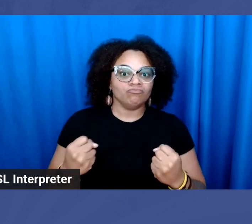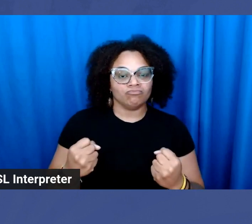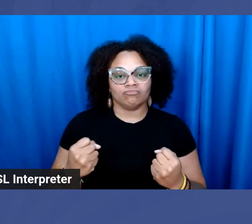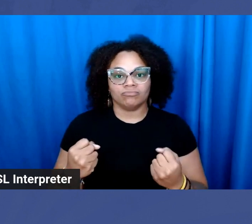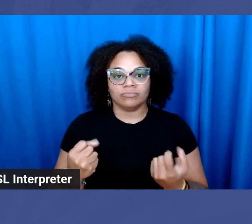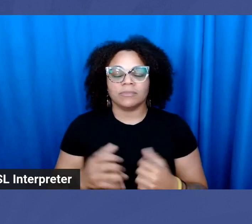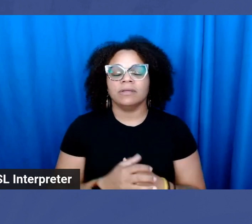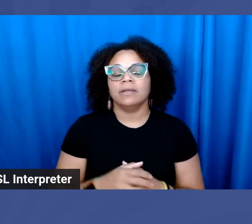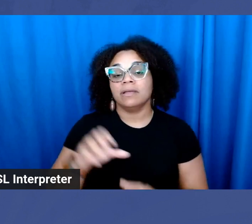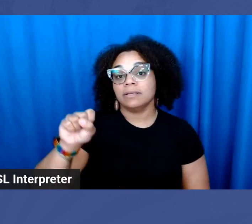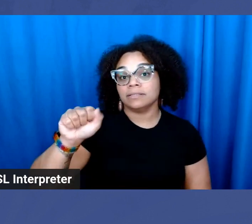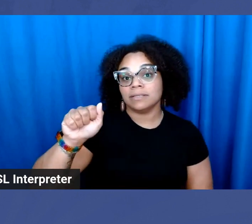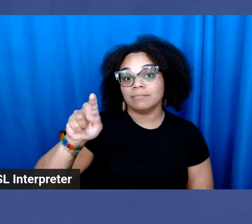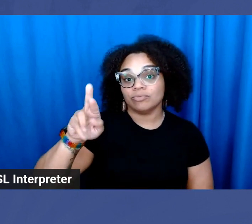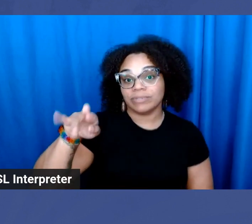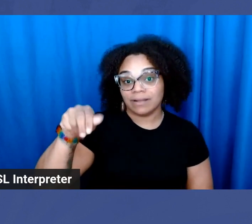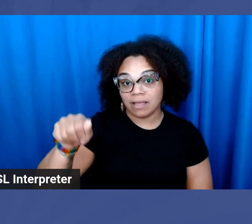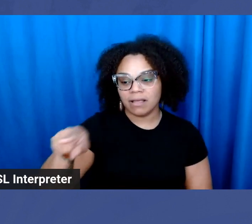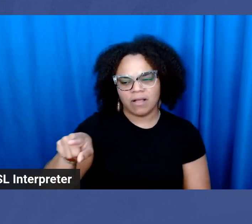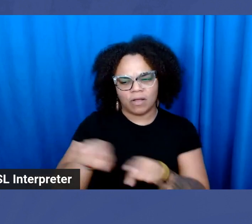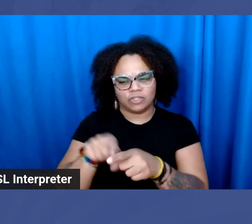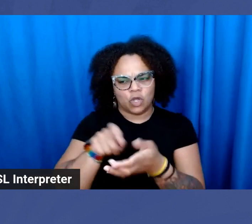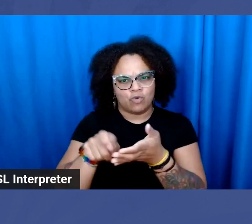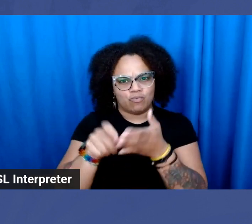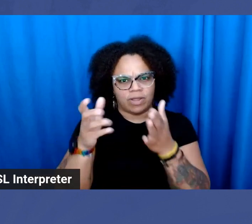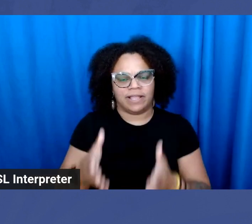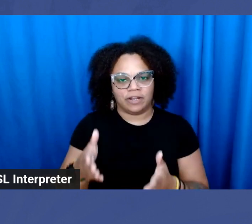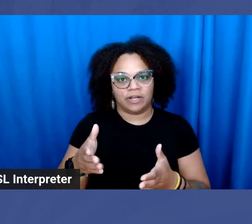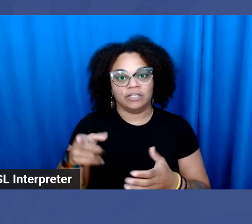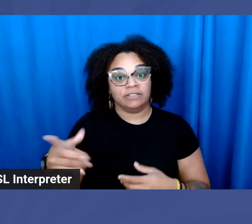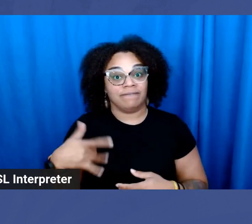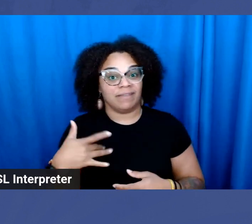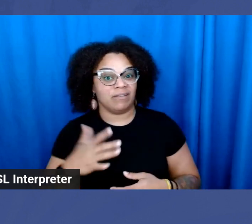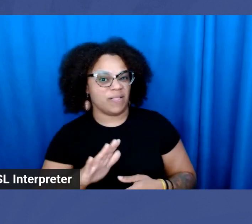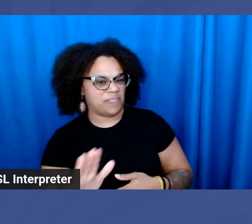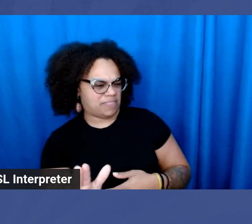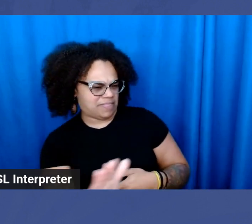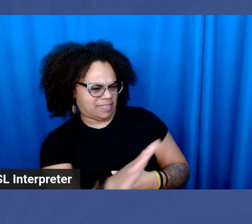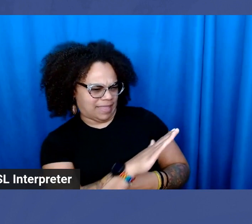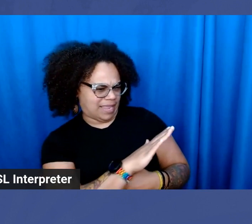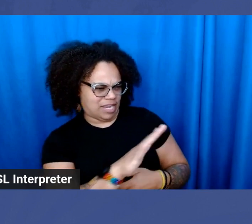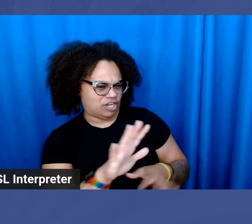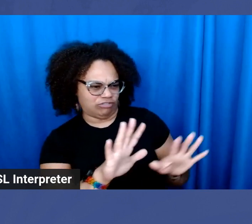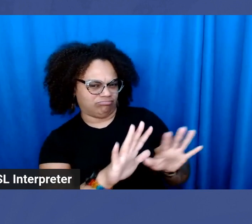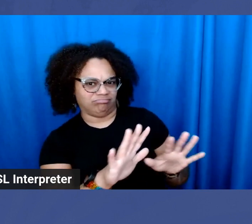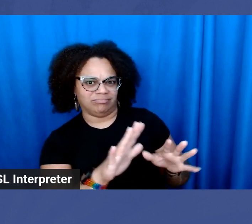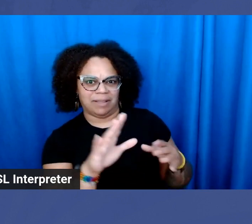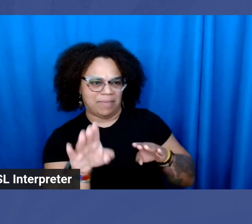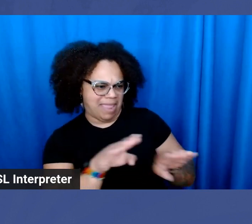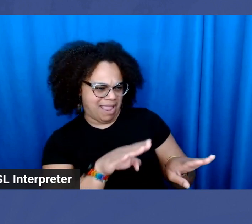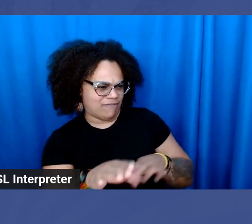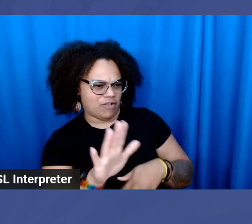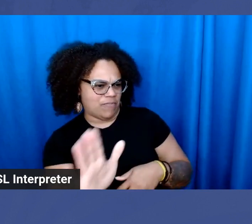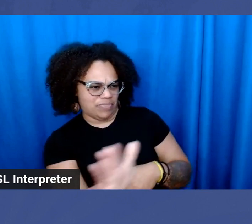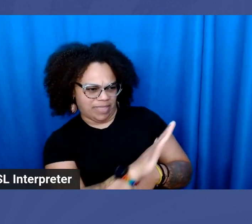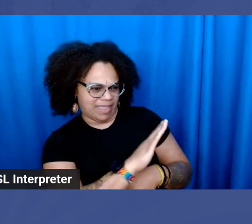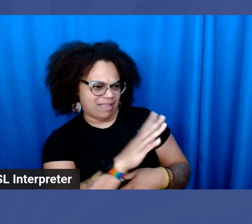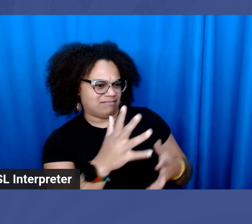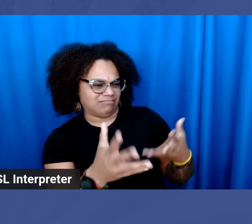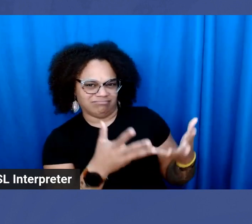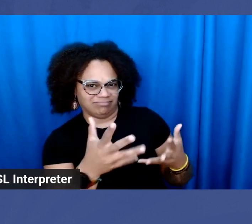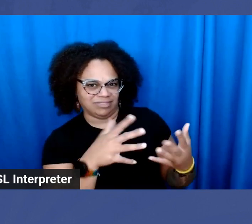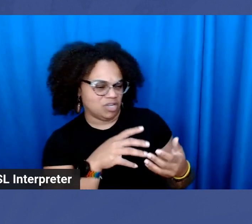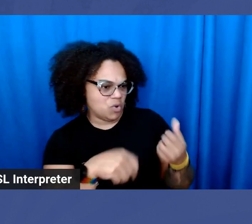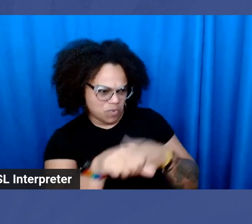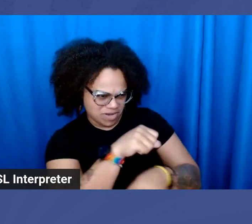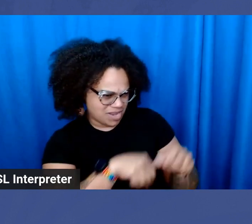Sabrina, who's also a writer, found the dynamic of women at the dungeon so interesting that she would like to write a television show about it. The show would be a dark